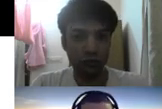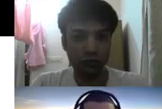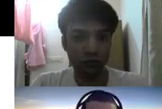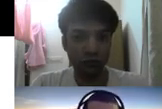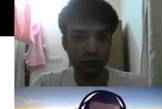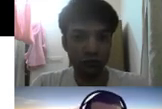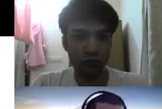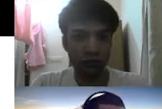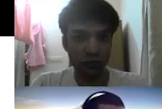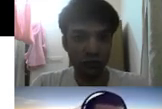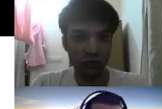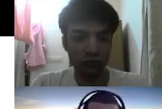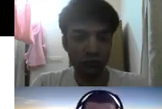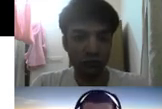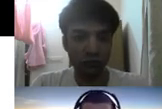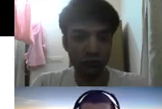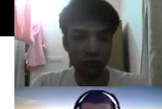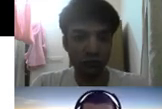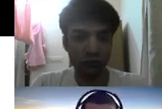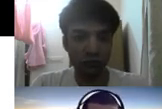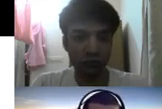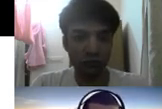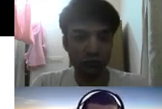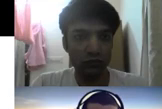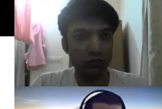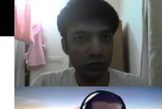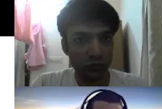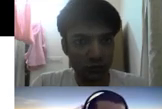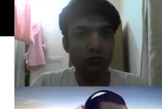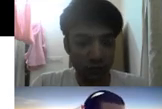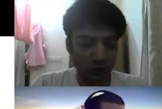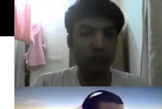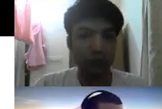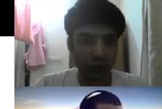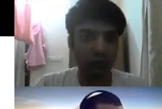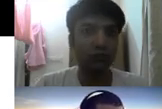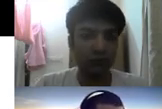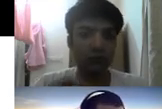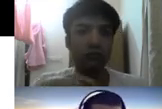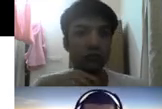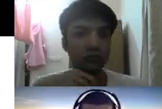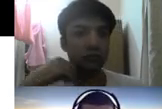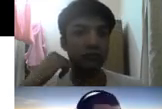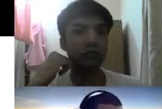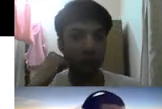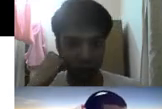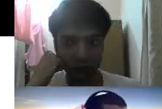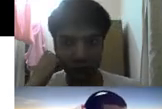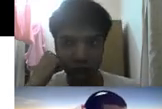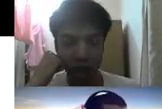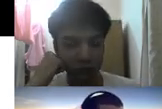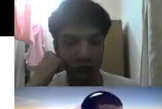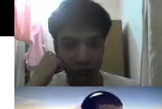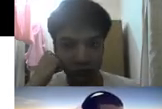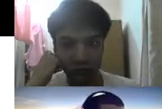one misconception that exists is that sign language exists just one sign language, and that is not true. There are many sign